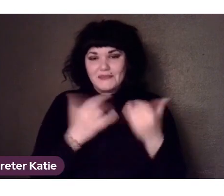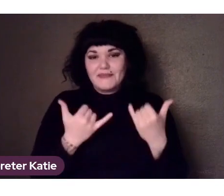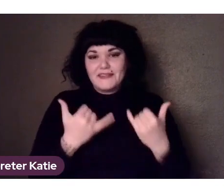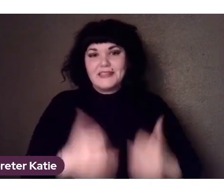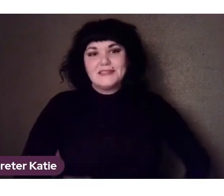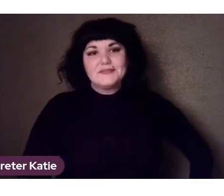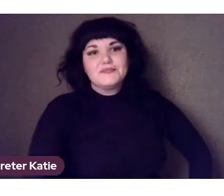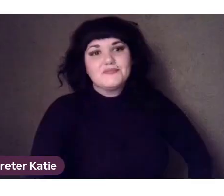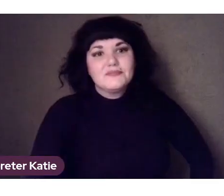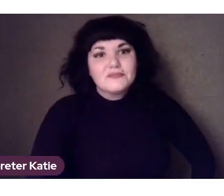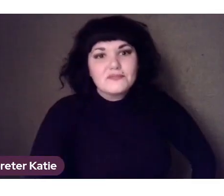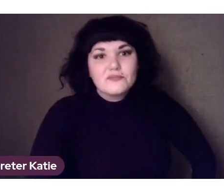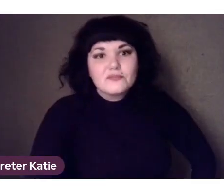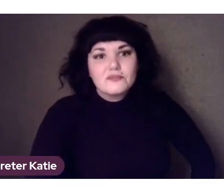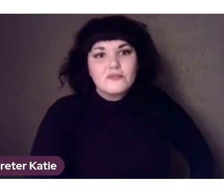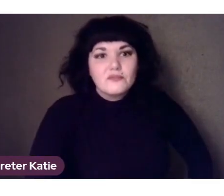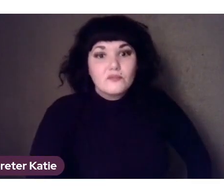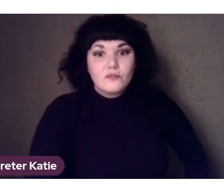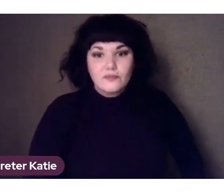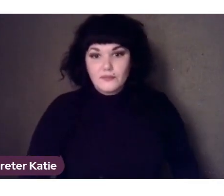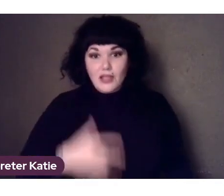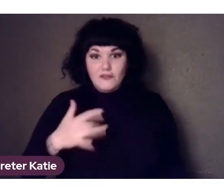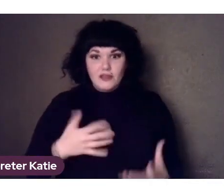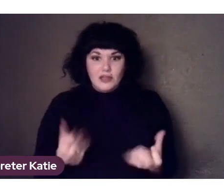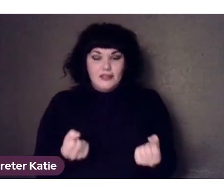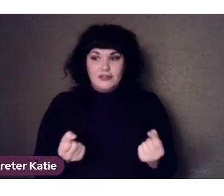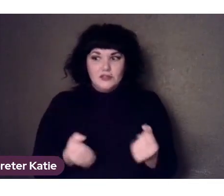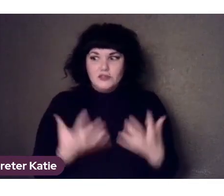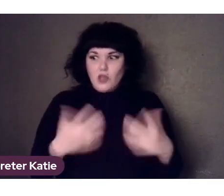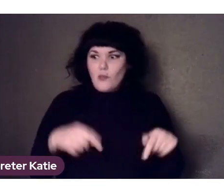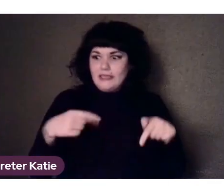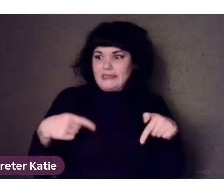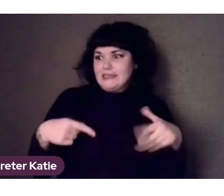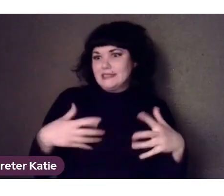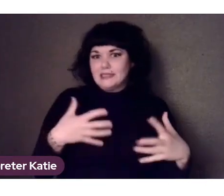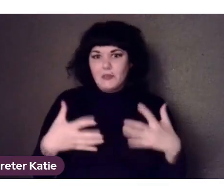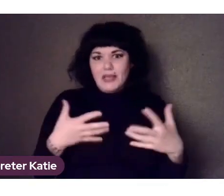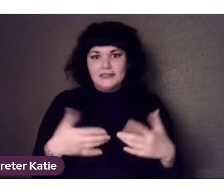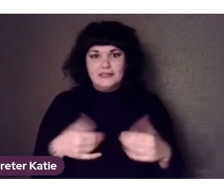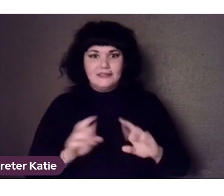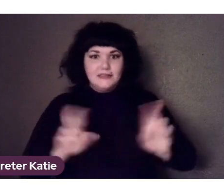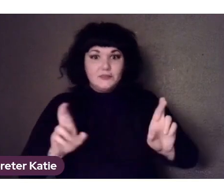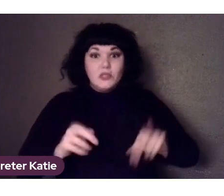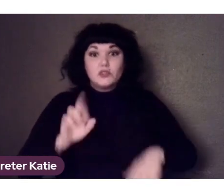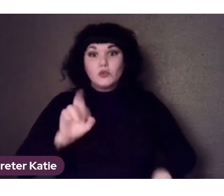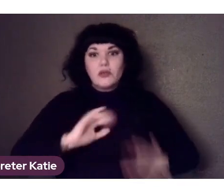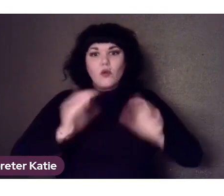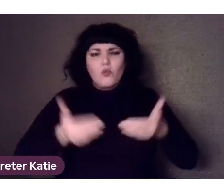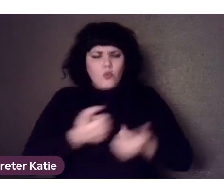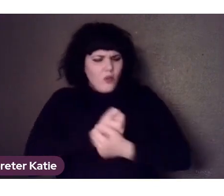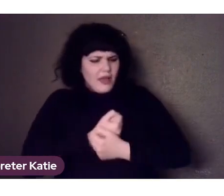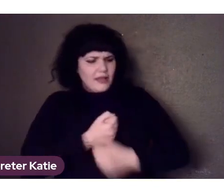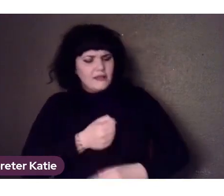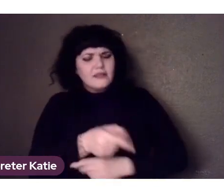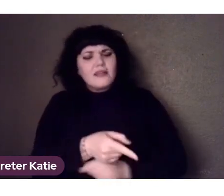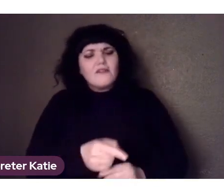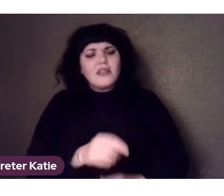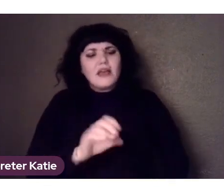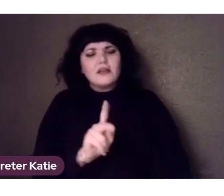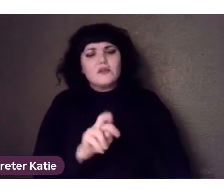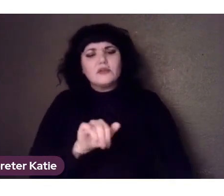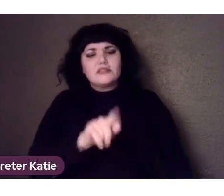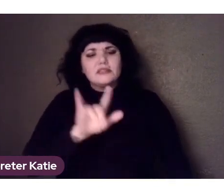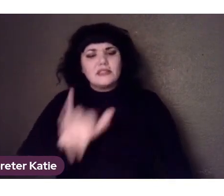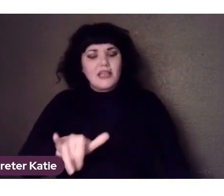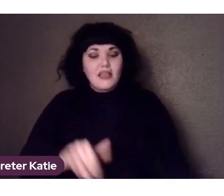I feel like there's so much suspense about reintroducing ourselves. Oh, I love that, Christy. Funding at a level that allows for generous